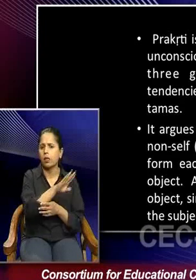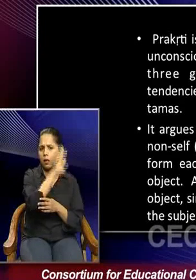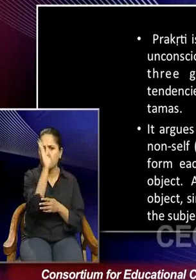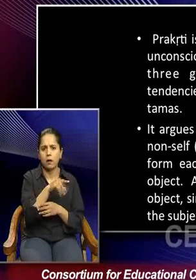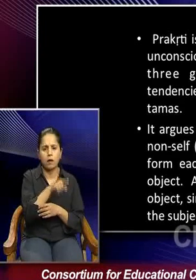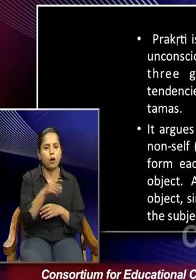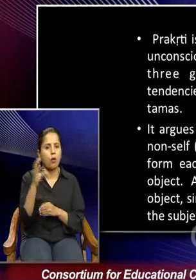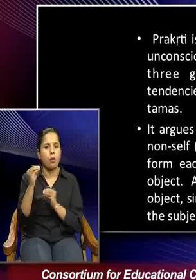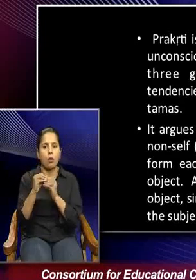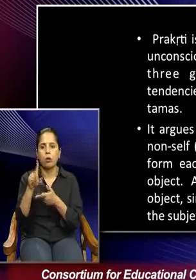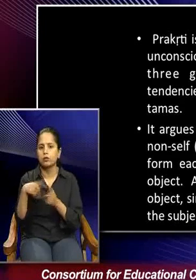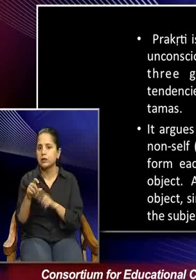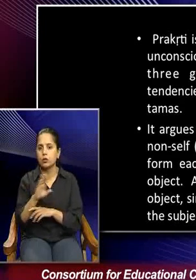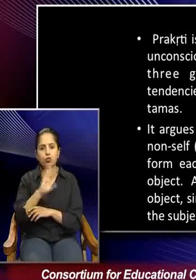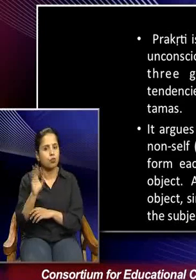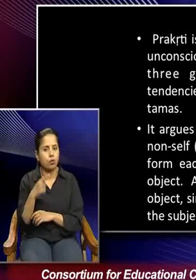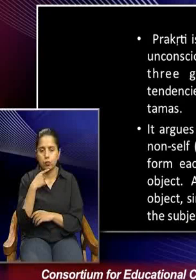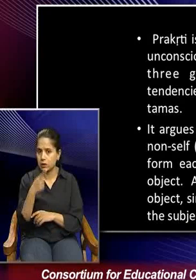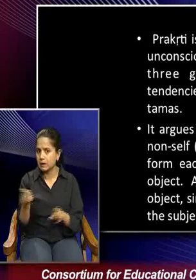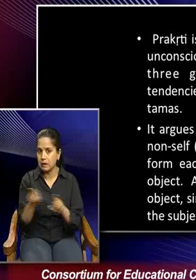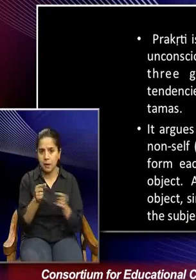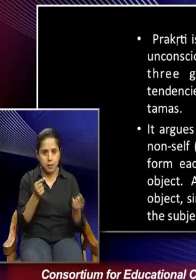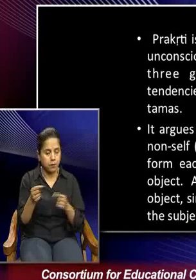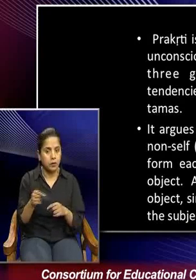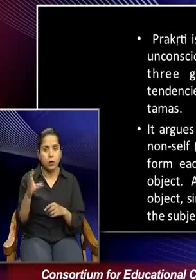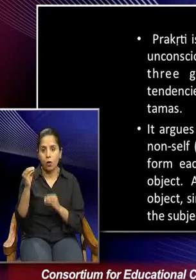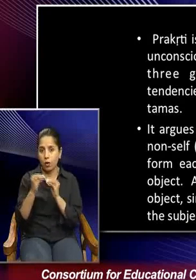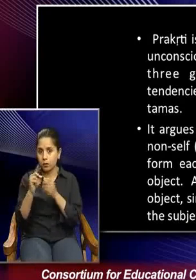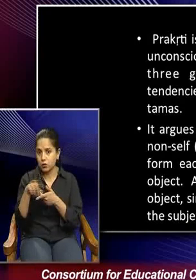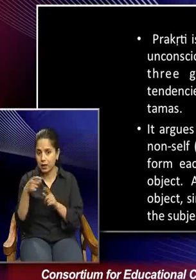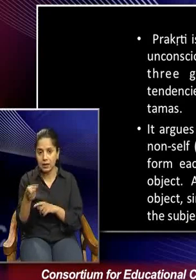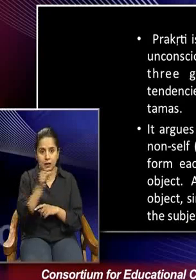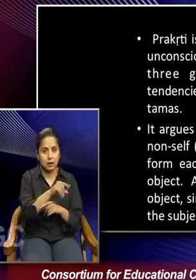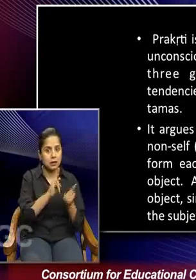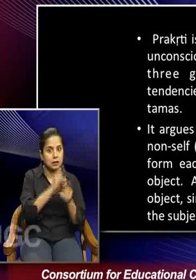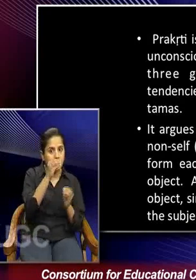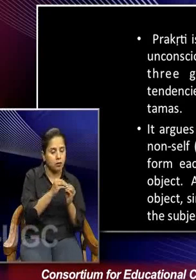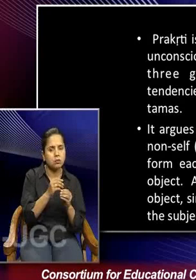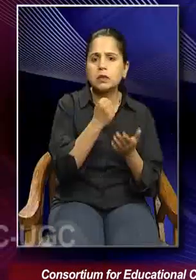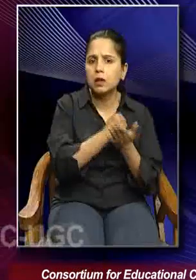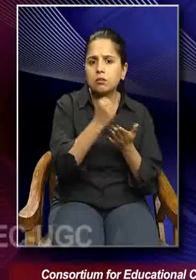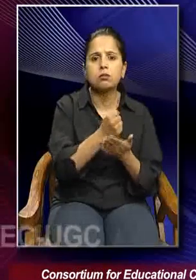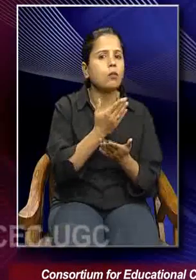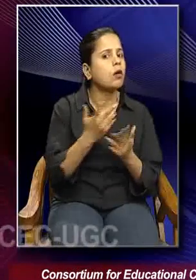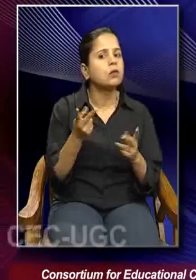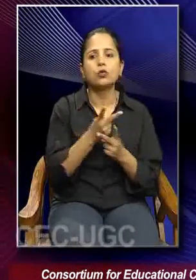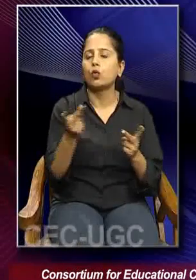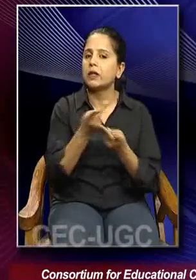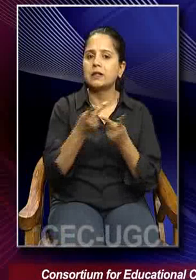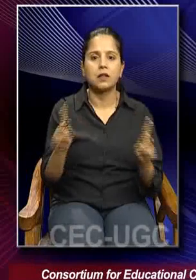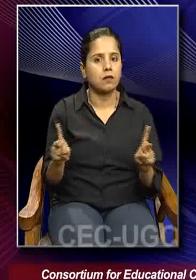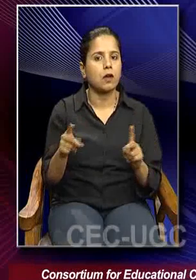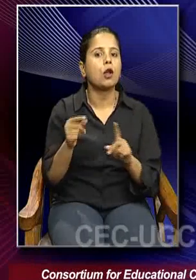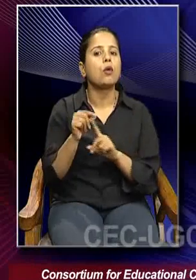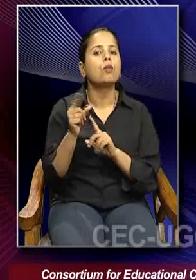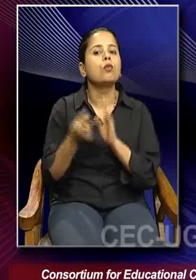the object. Similarly, an object can never be the subject. So, subject here is referred to Purush